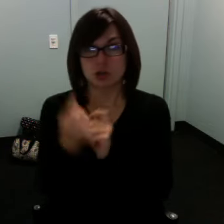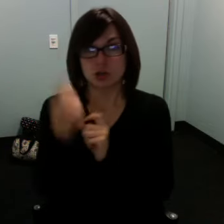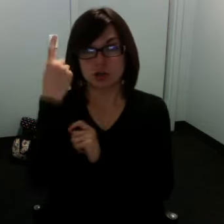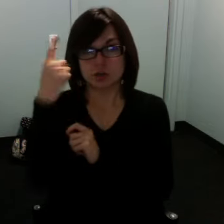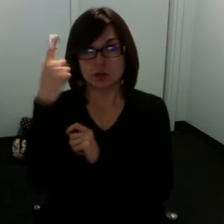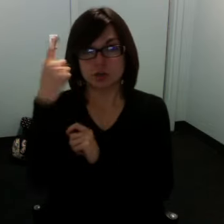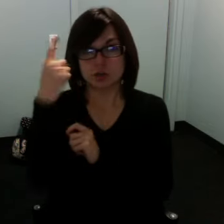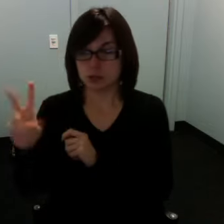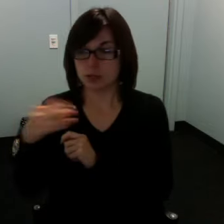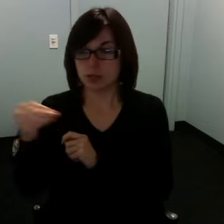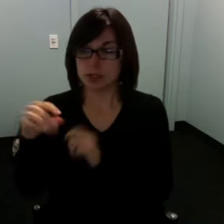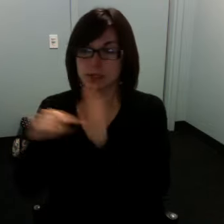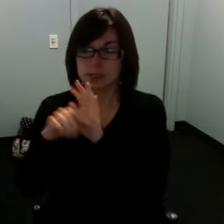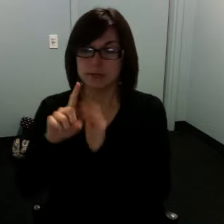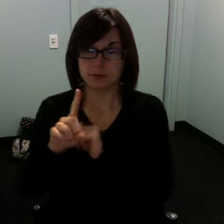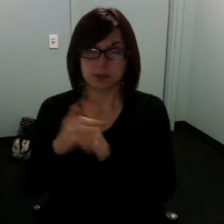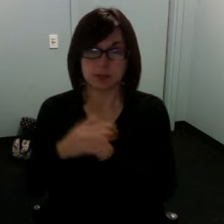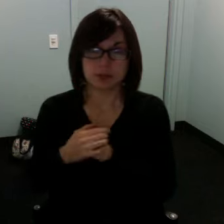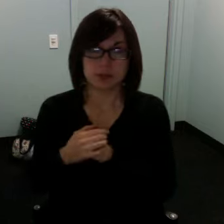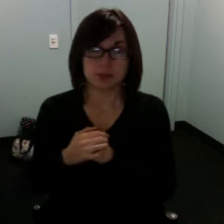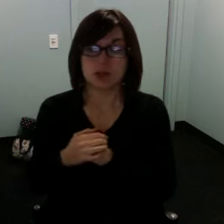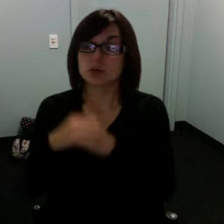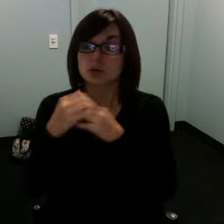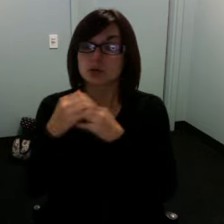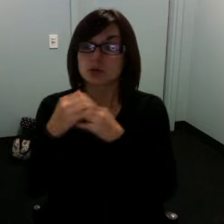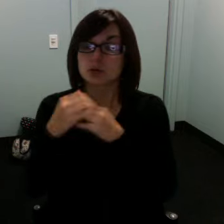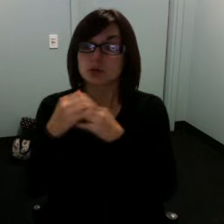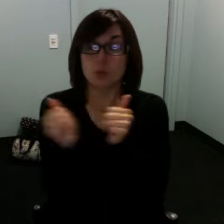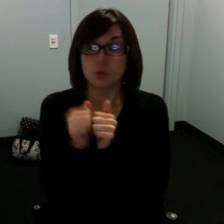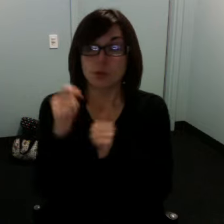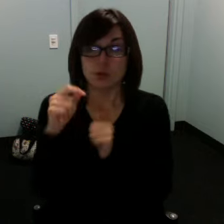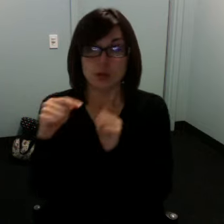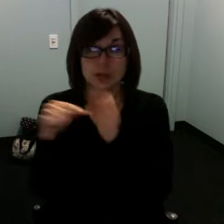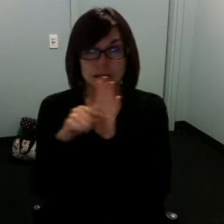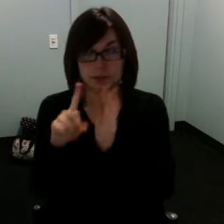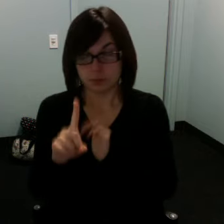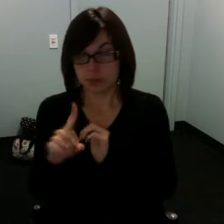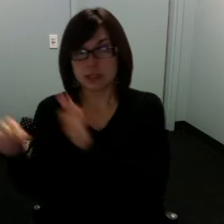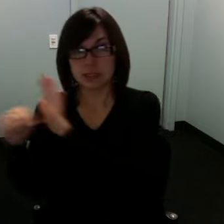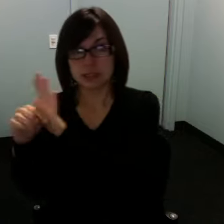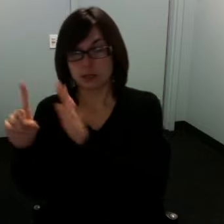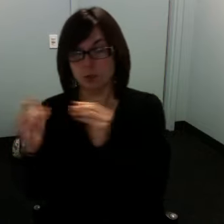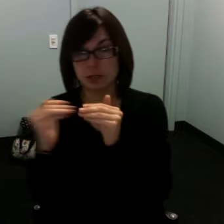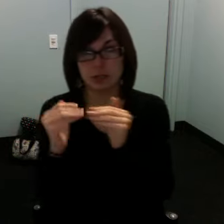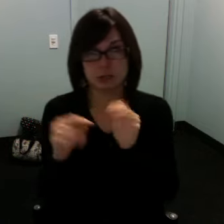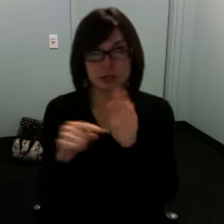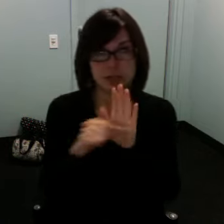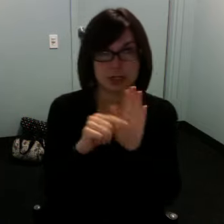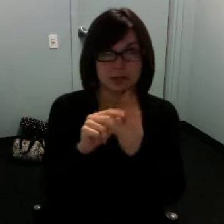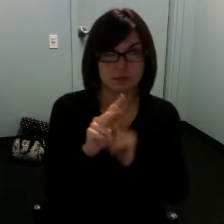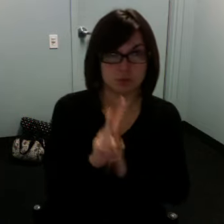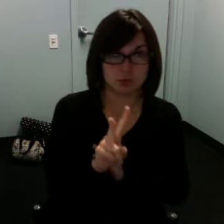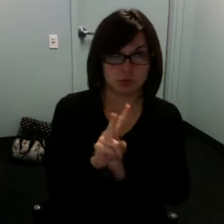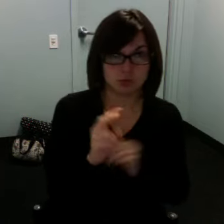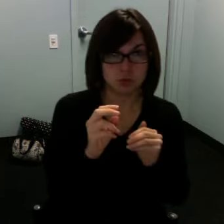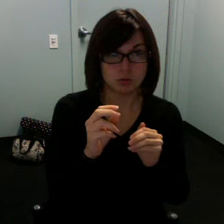1, and here's what I'll get. Negative 1 equals negative 2 times 2 plus 3. That's saying the same thing as negative